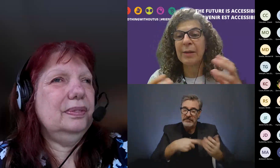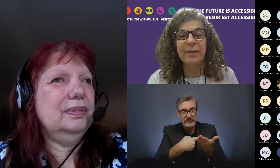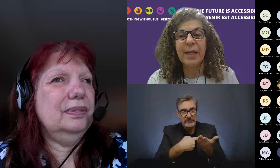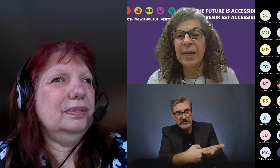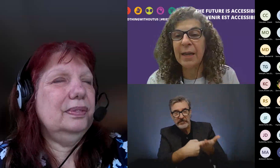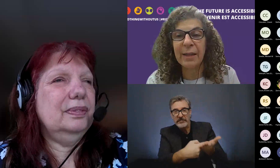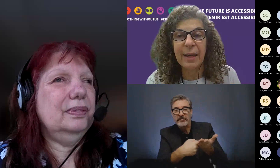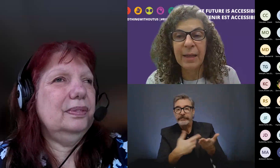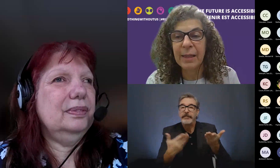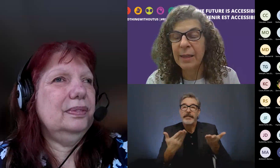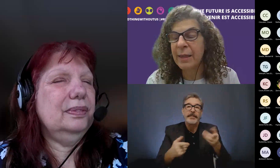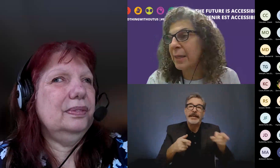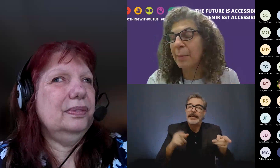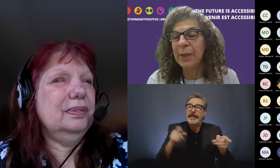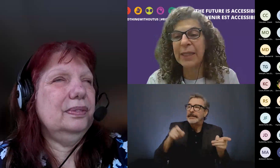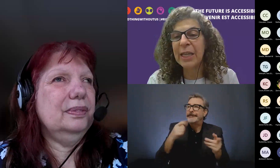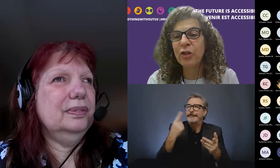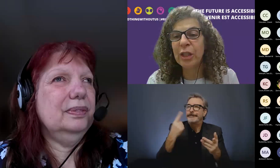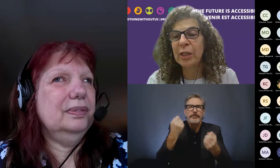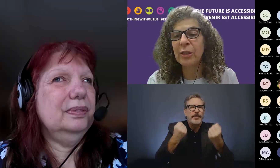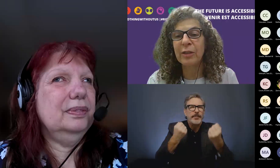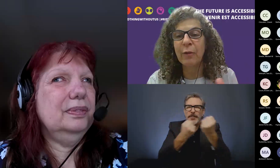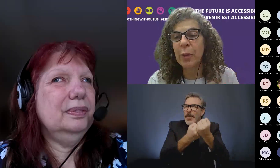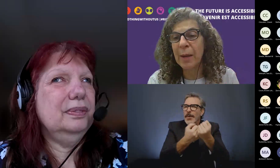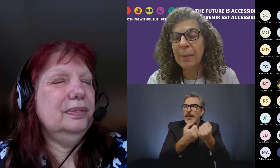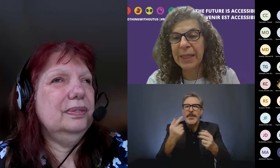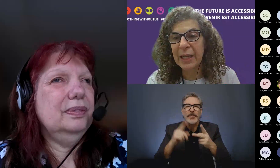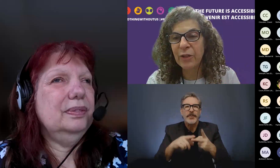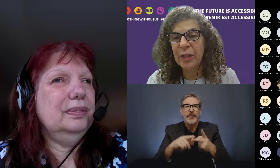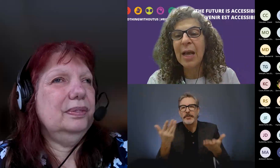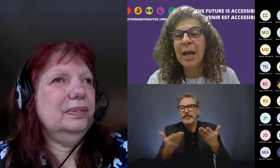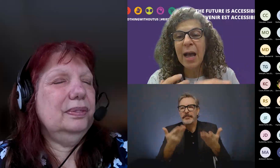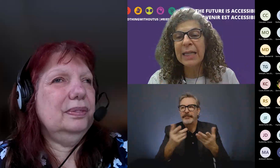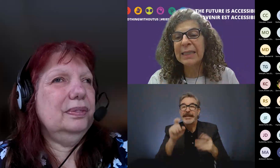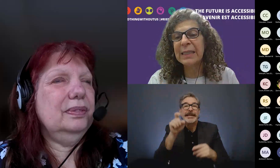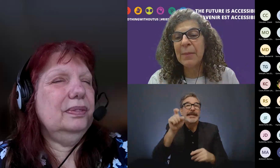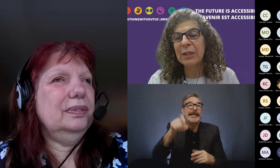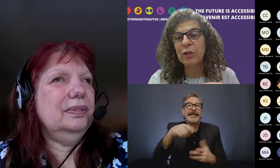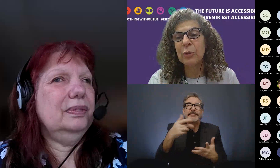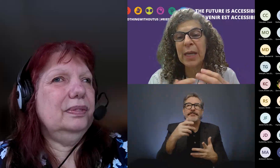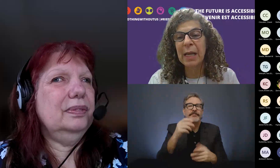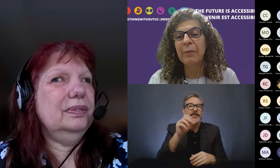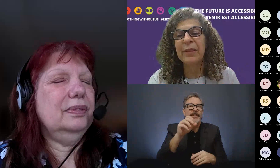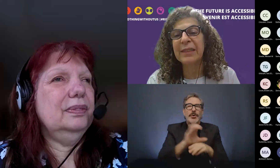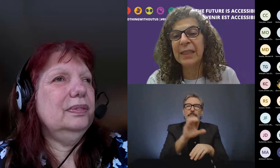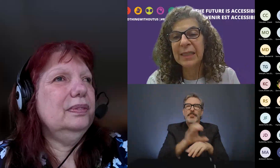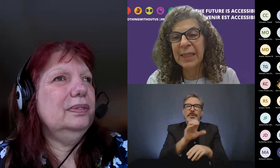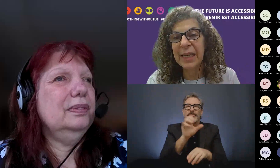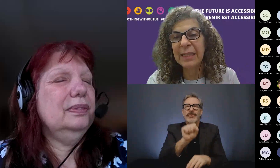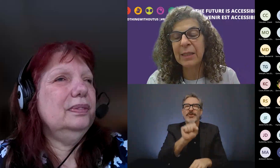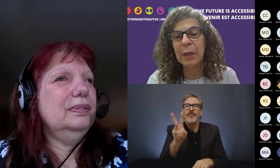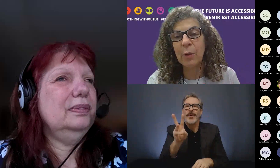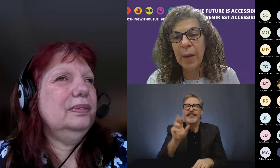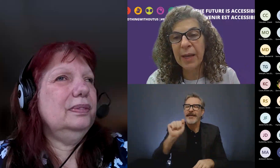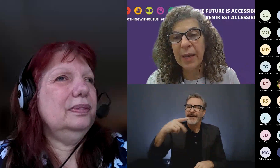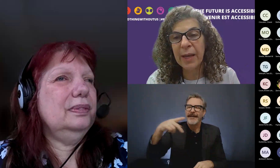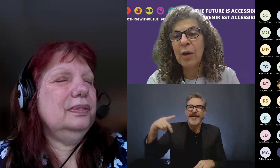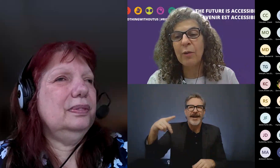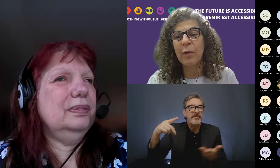support or say an application, software application, I, as the manager, would help facilitate